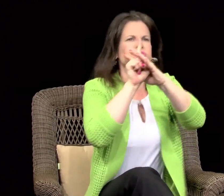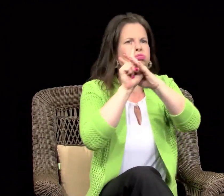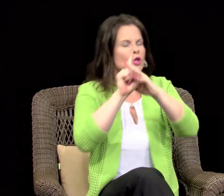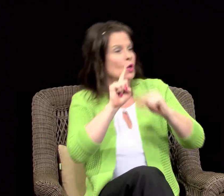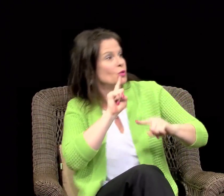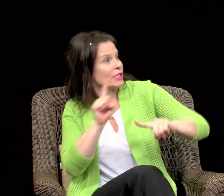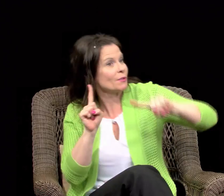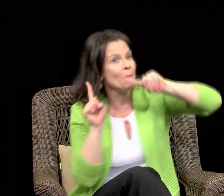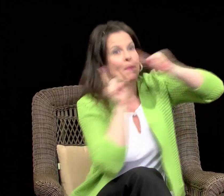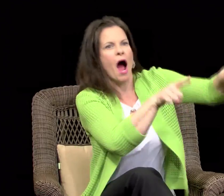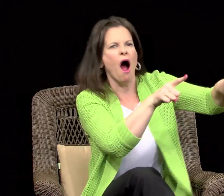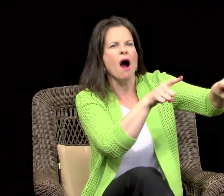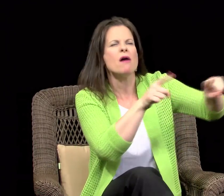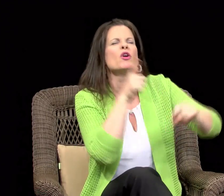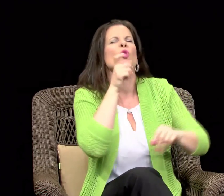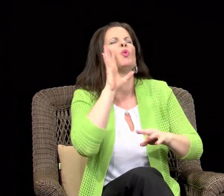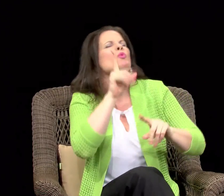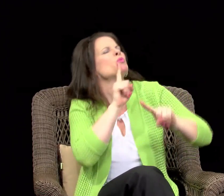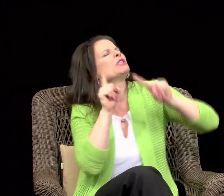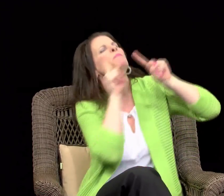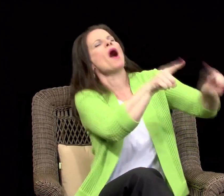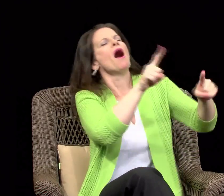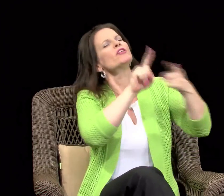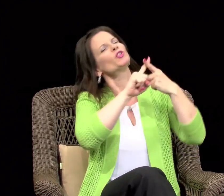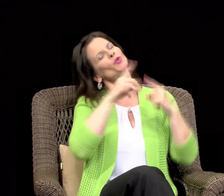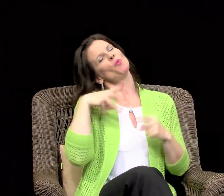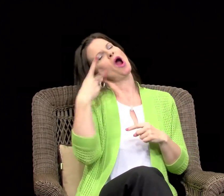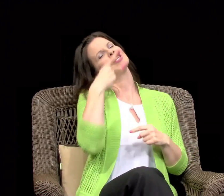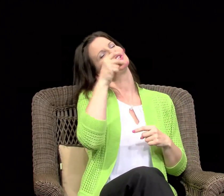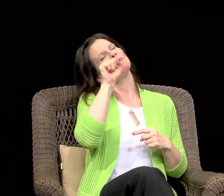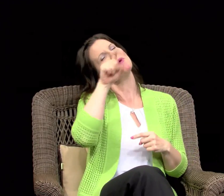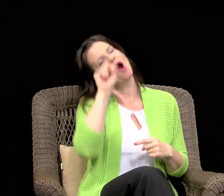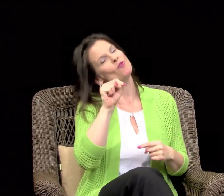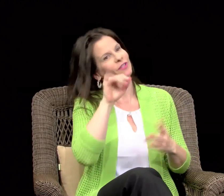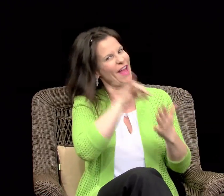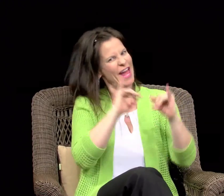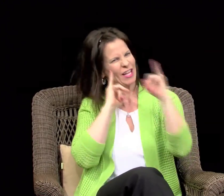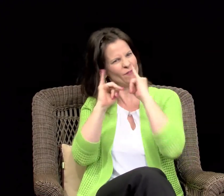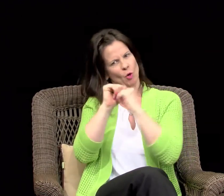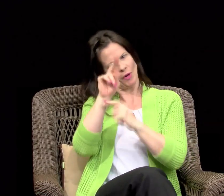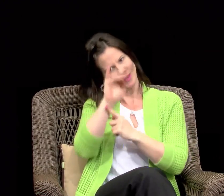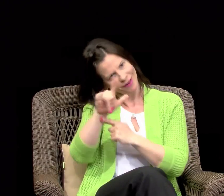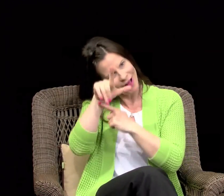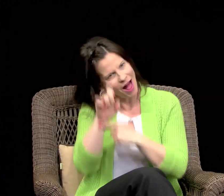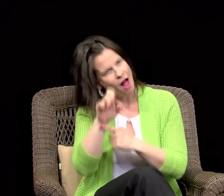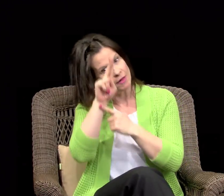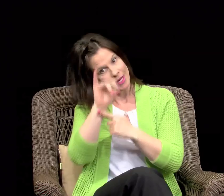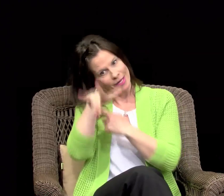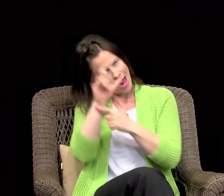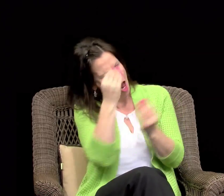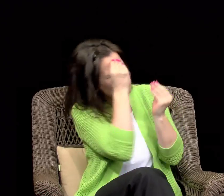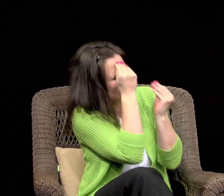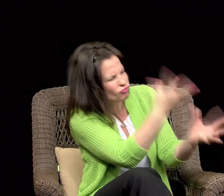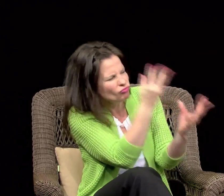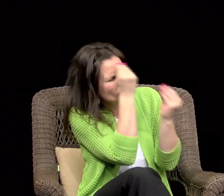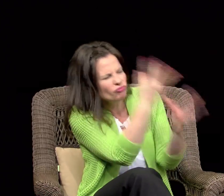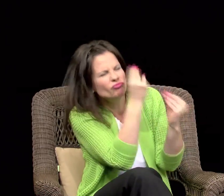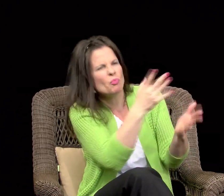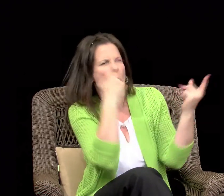language deprivation. And I was really surprised to see that word. And that was in the Post, Washington